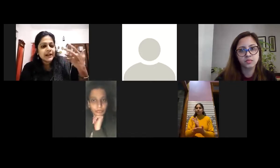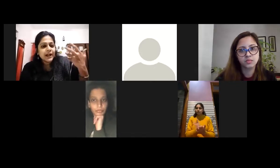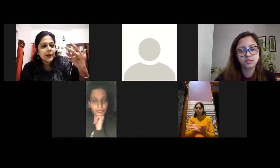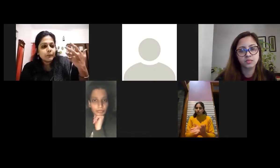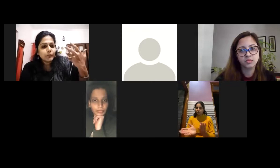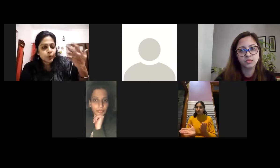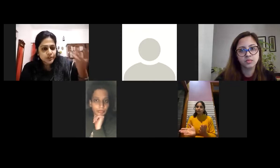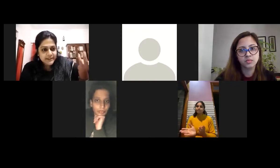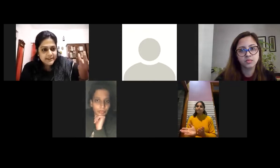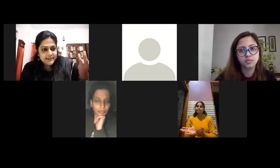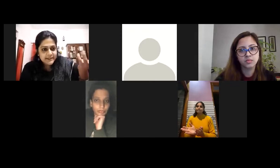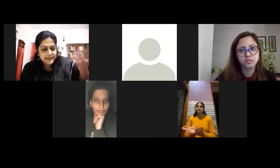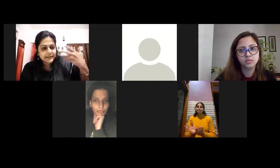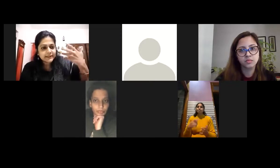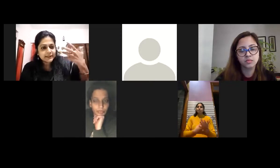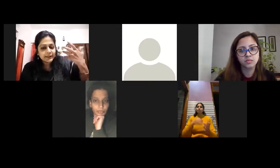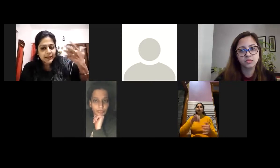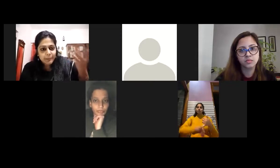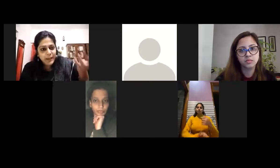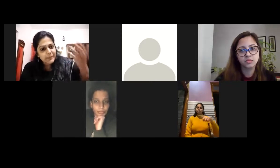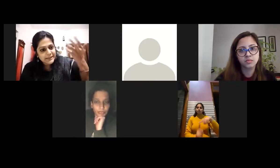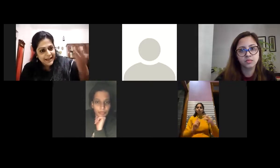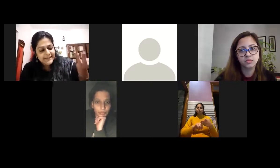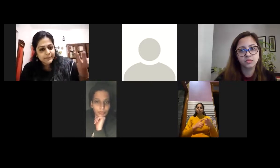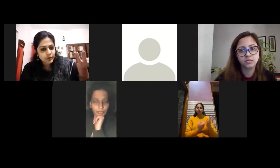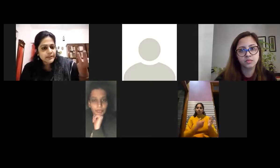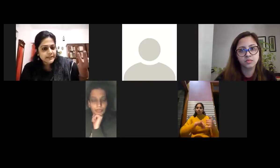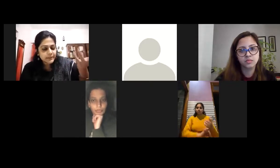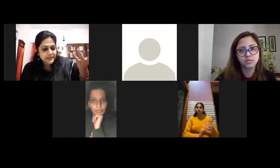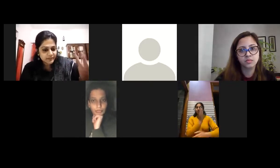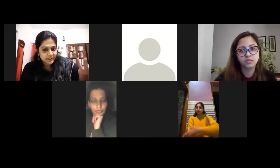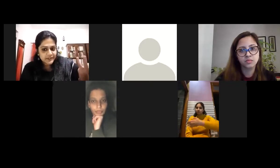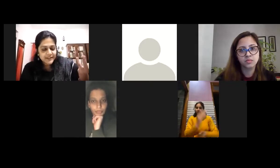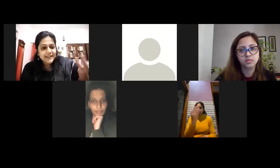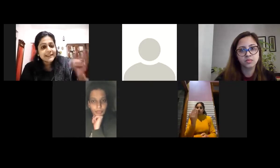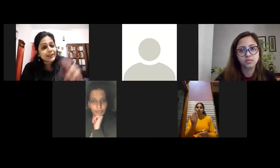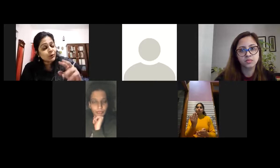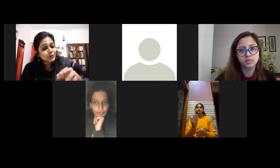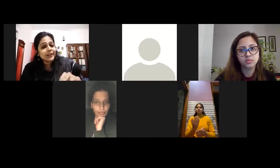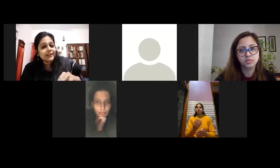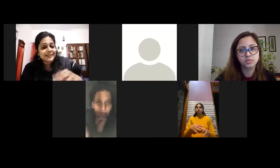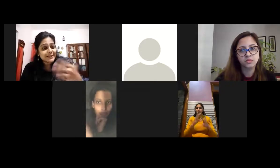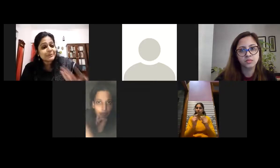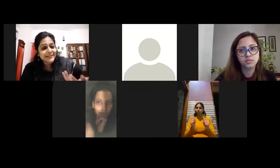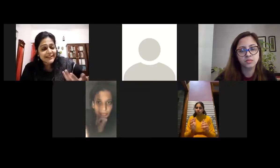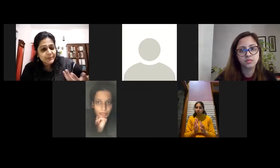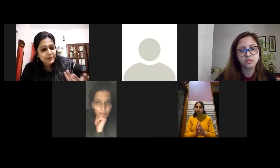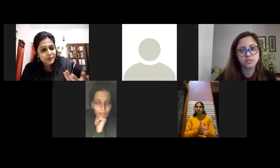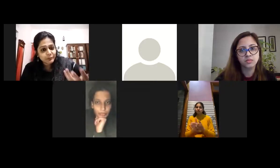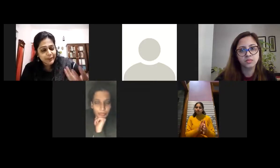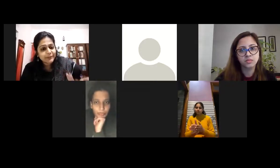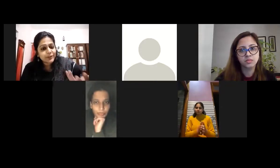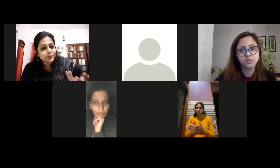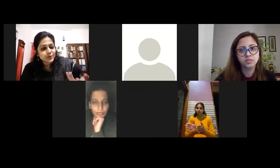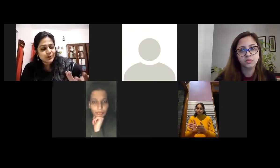say, Rochester's impairment and subsequent disability figures. There is also, very interestingly, precisely because